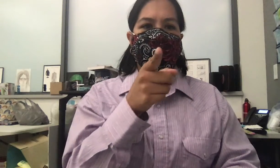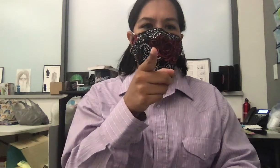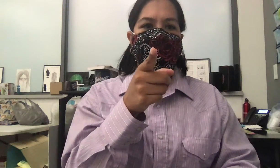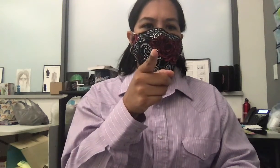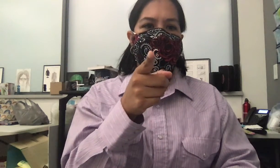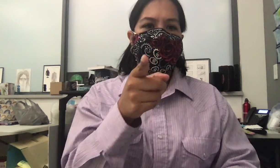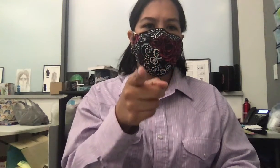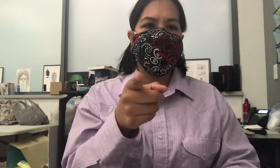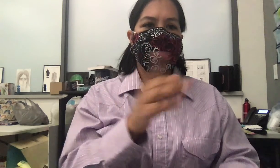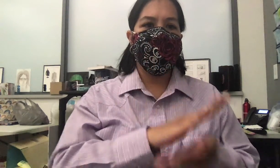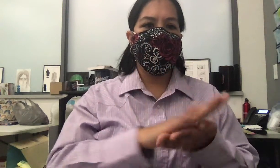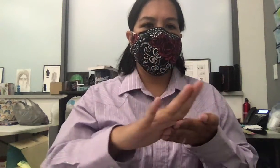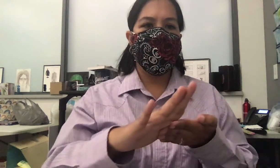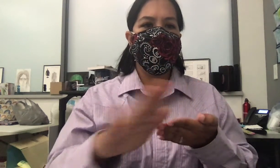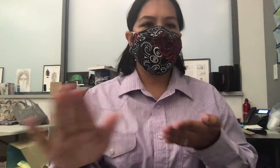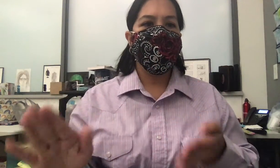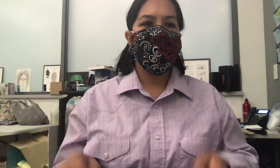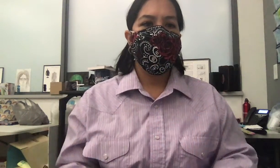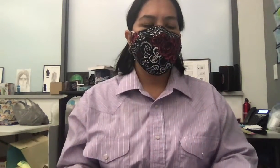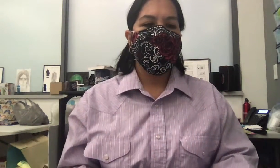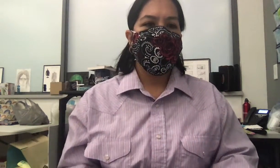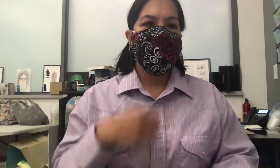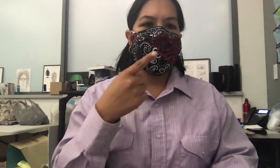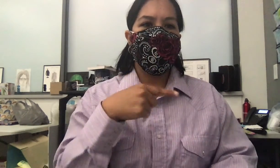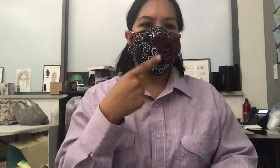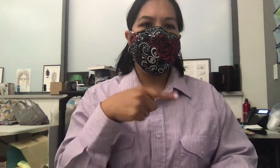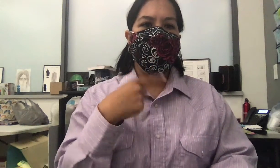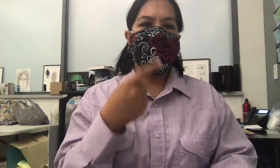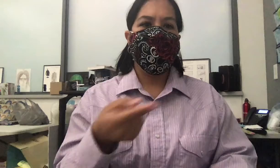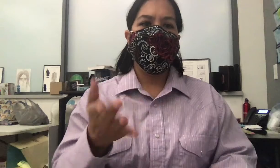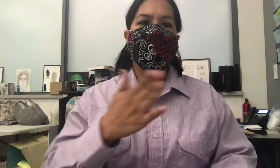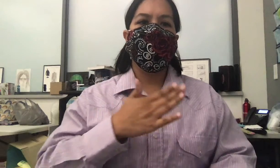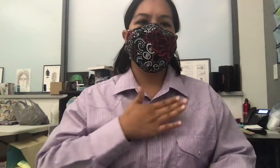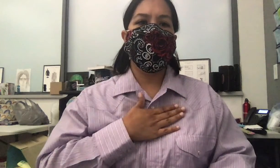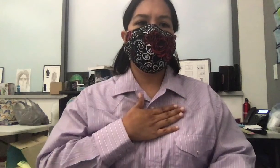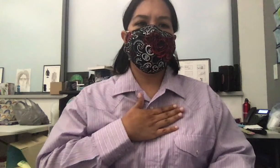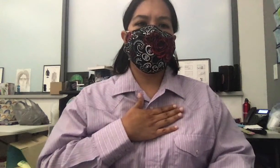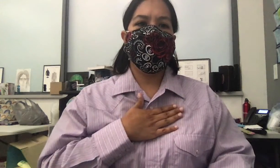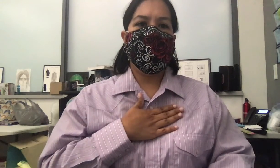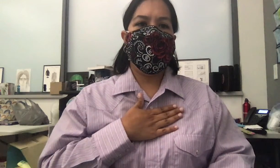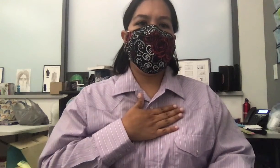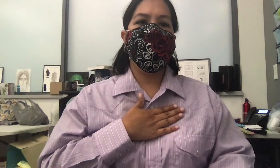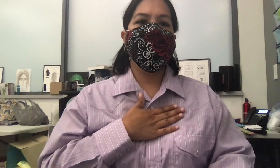pure and true, saying, "This is my